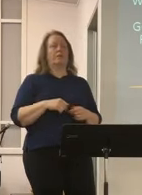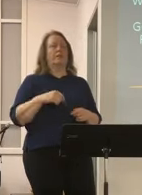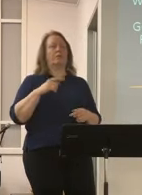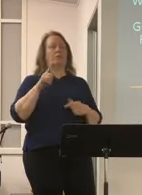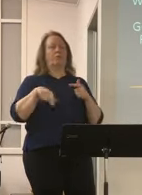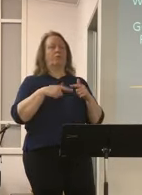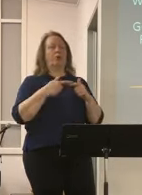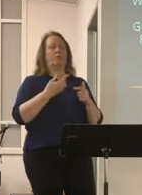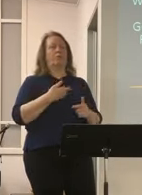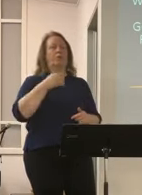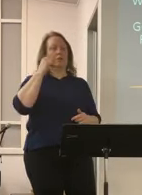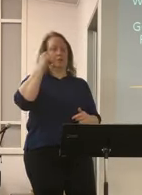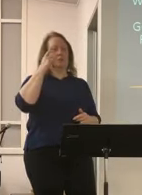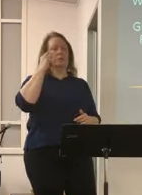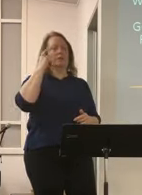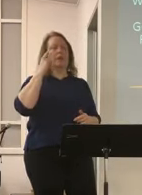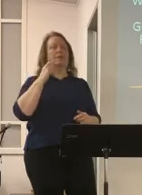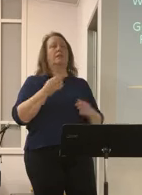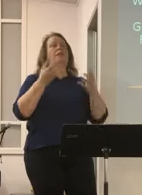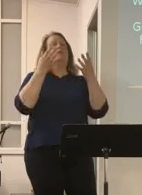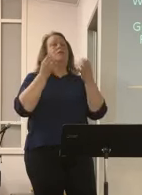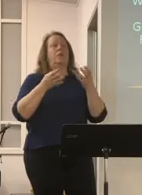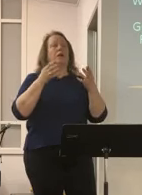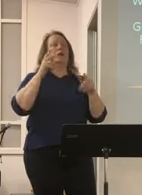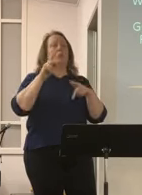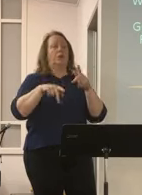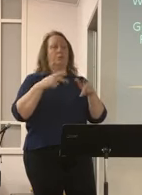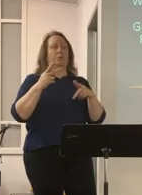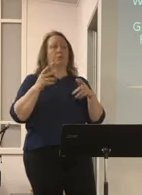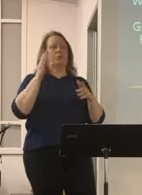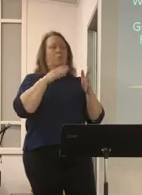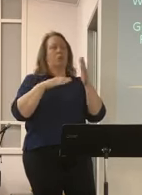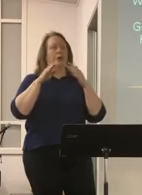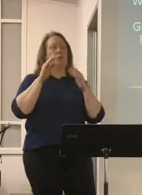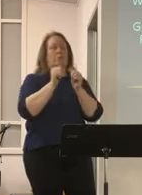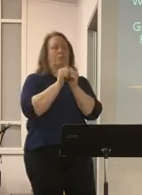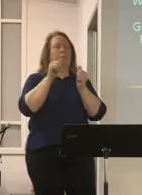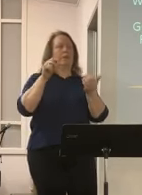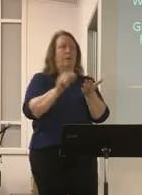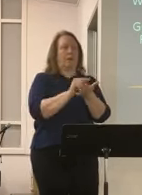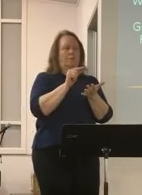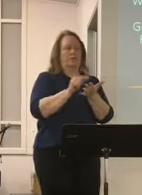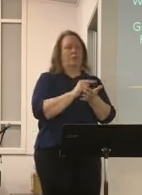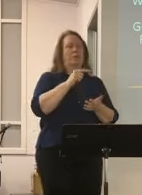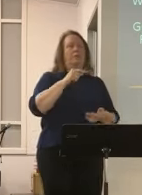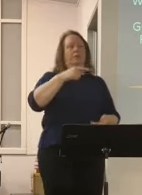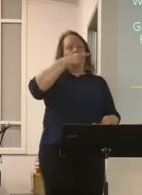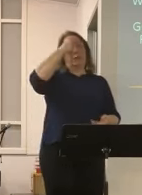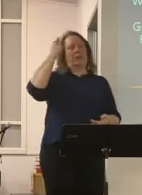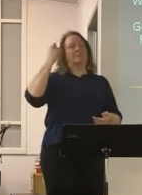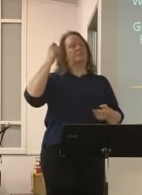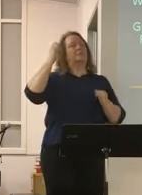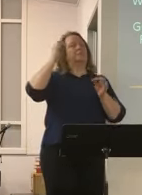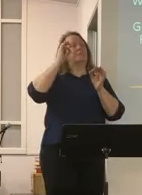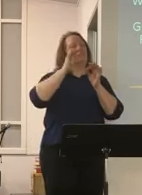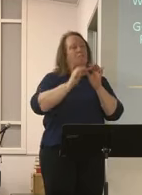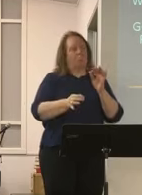of people, this is what surprises me, a lot of people have a problem with the gospel is because it's so